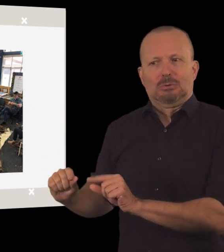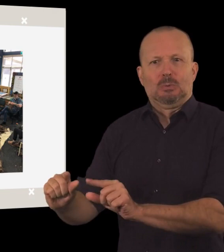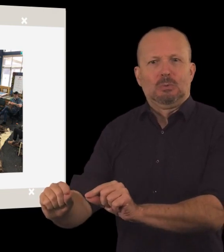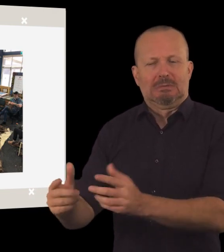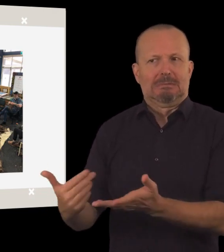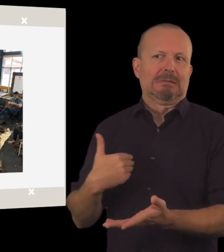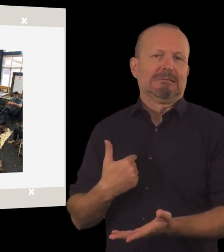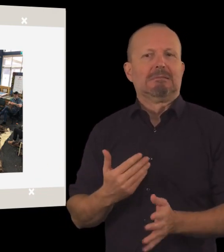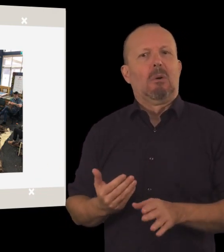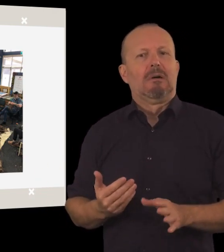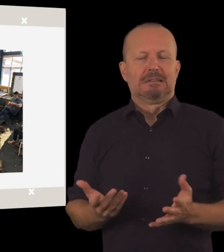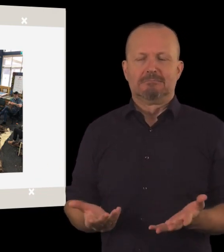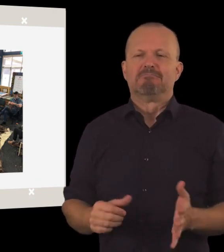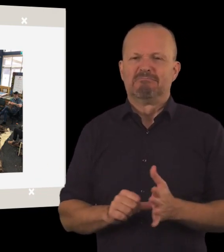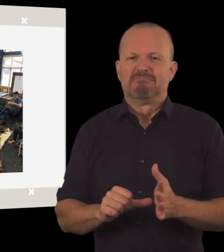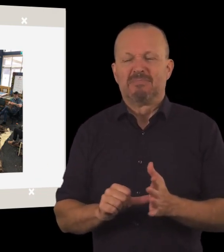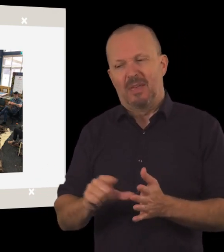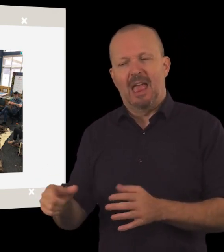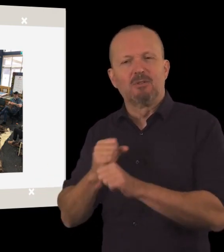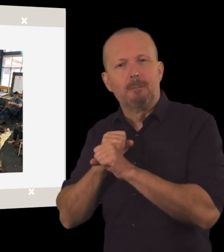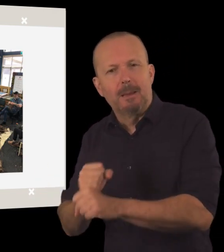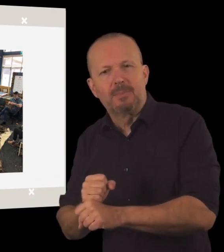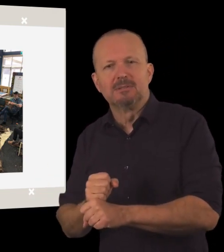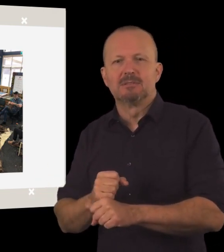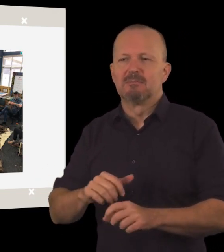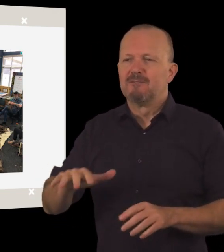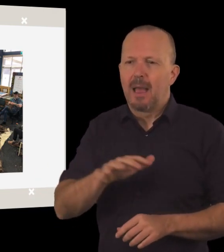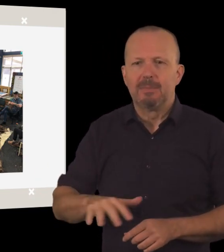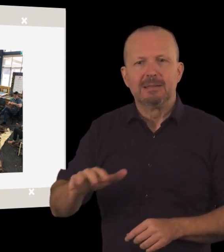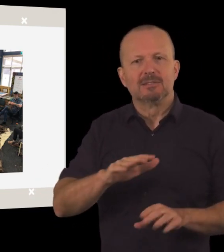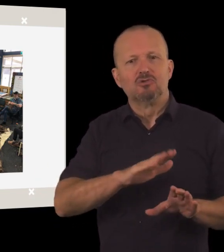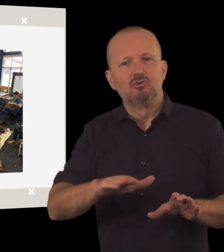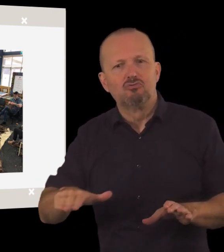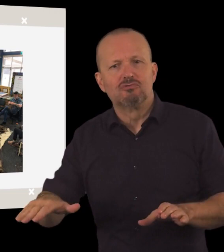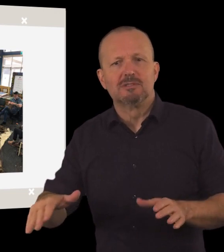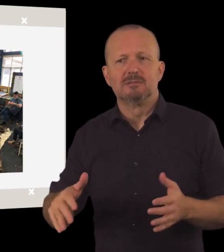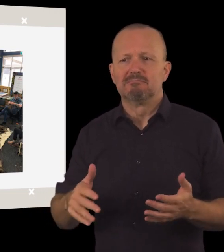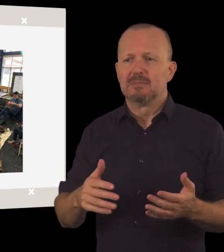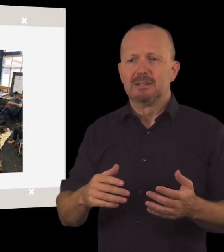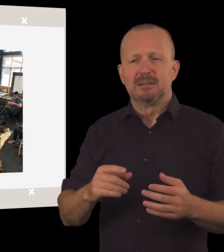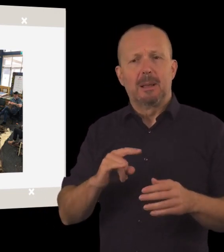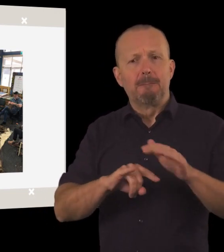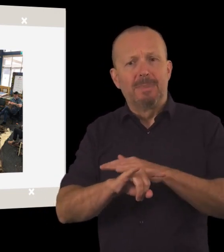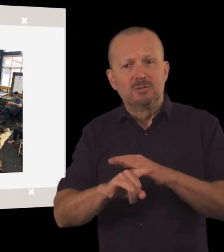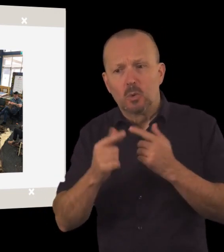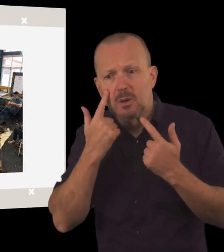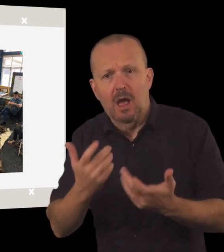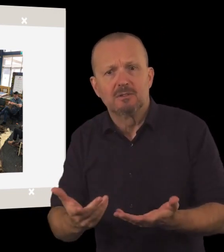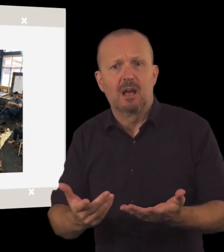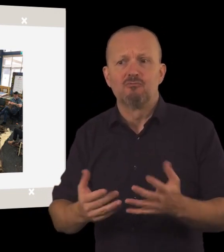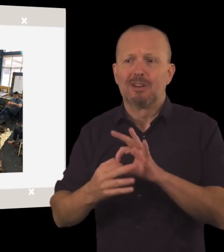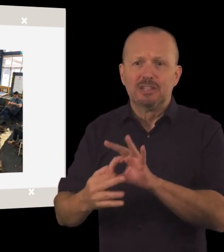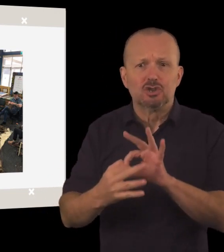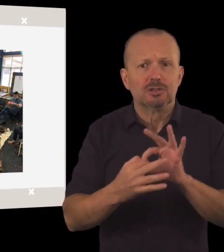personal projects and art practices. This can make taking the time to do something that can contribute to your